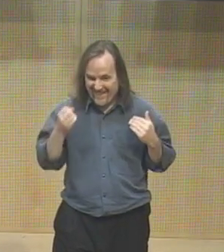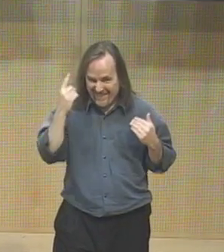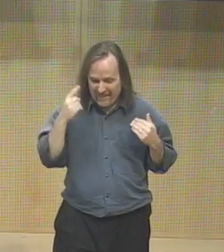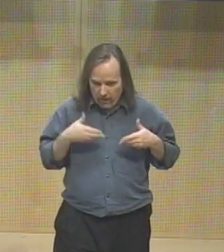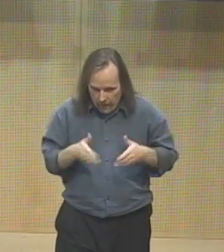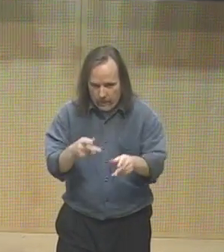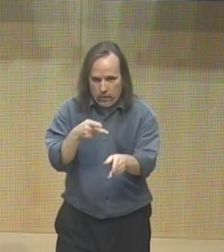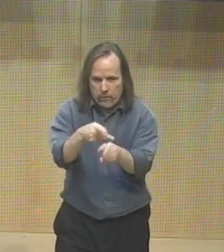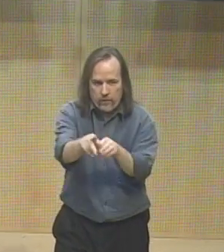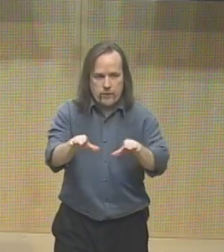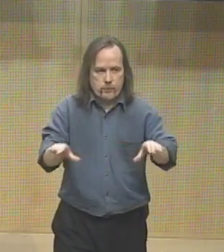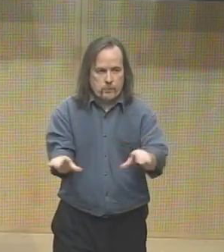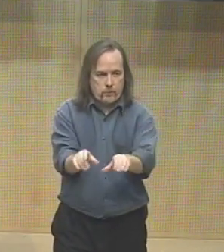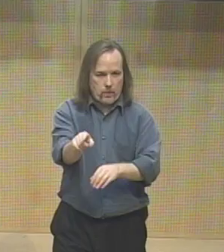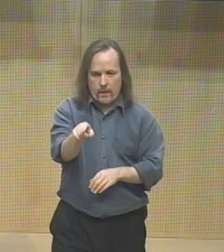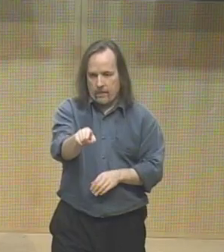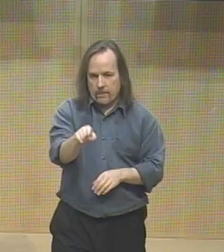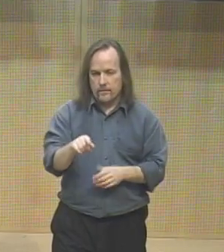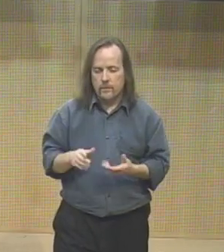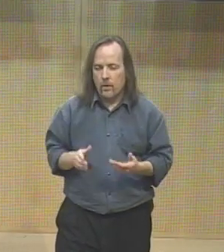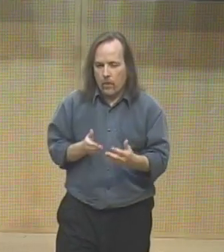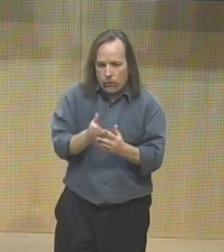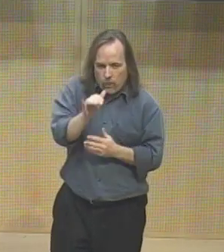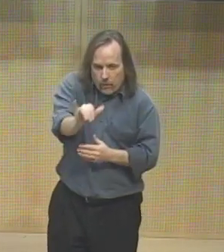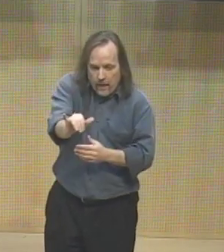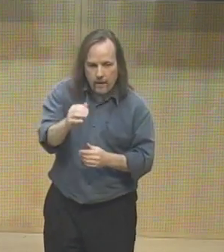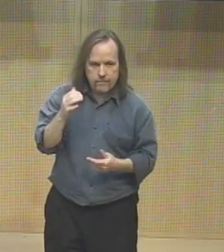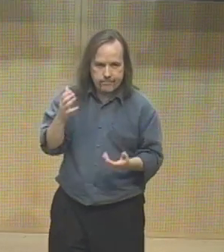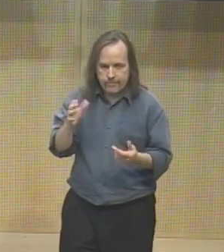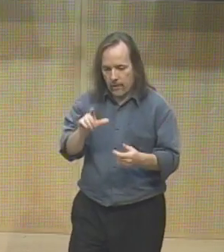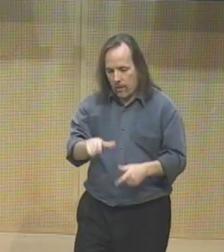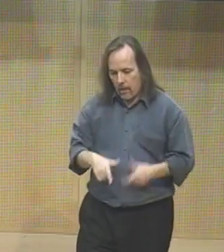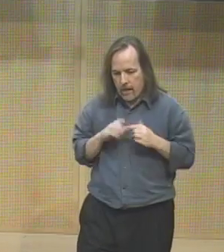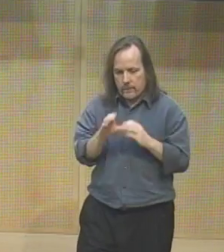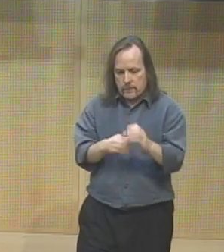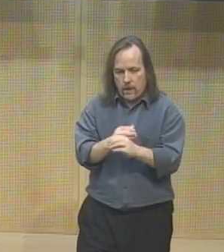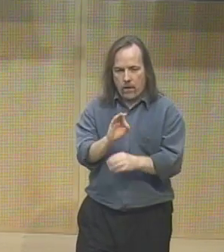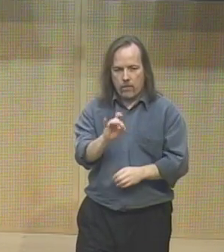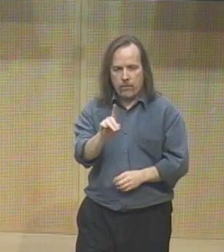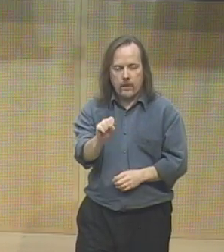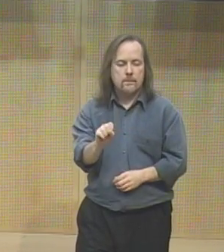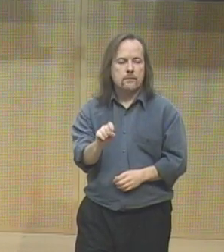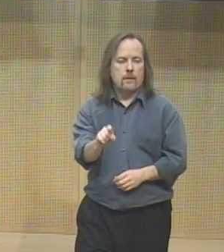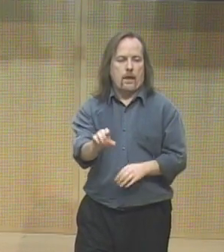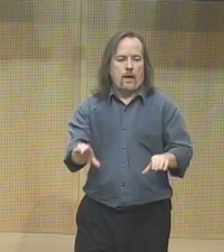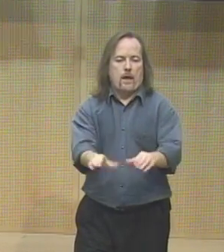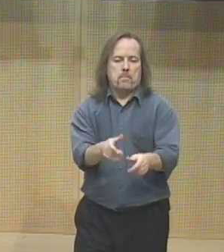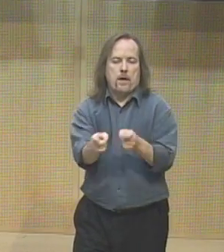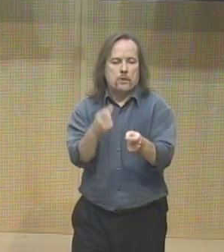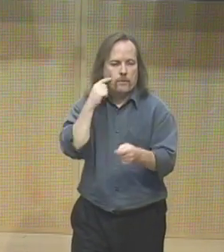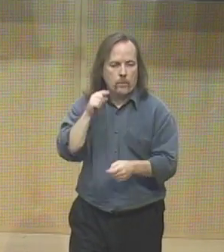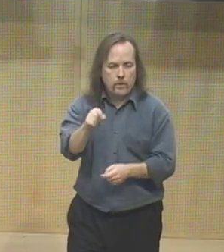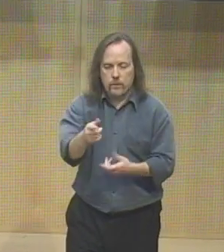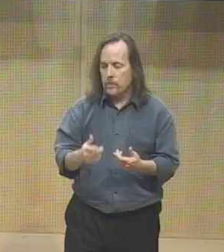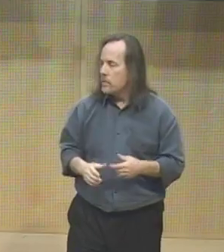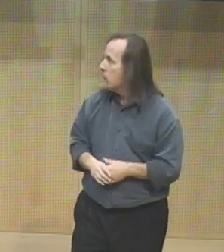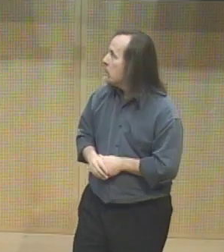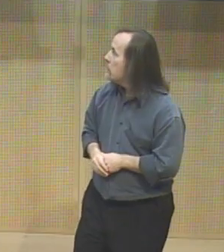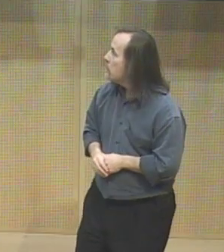through the professionals. Let the professionals do the investment. Don't do it yourself. And again, I would recommend investing in a life cycle fund.